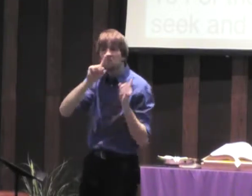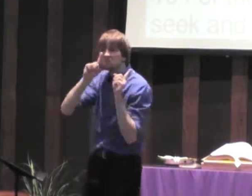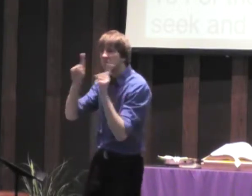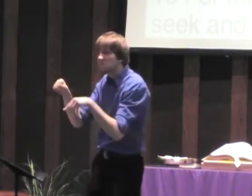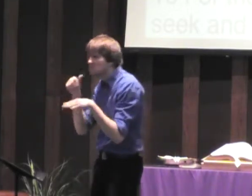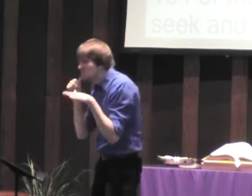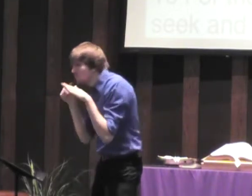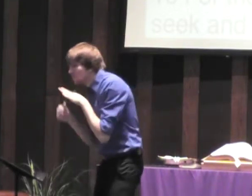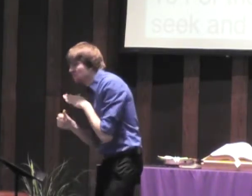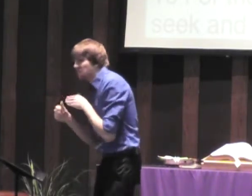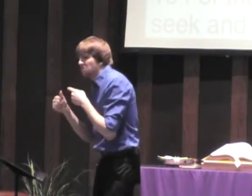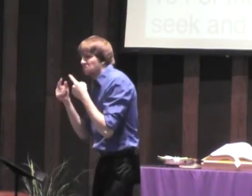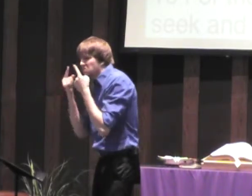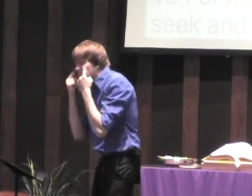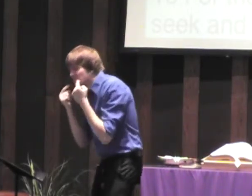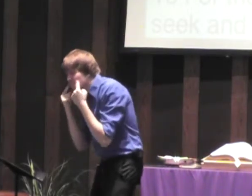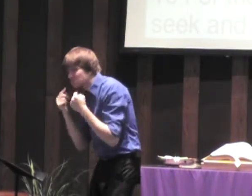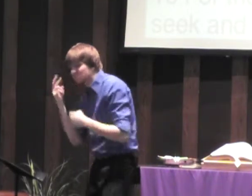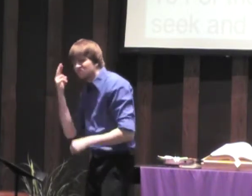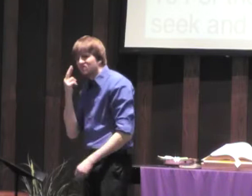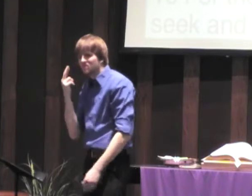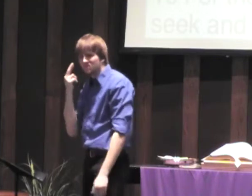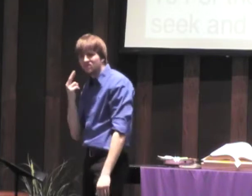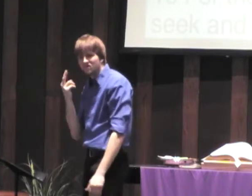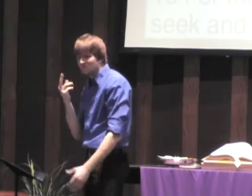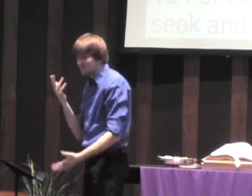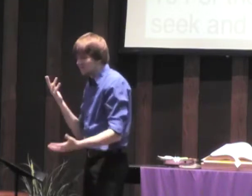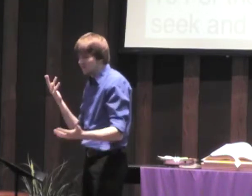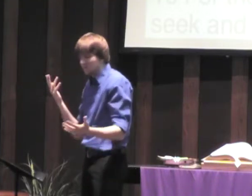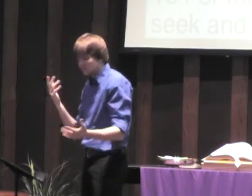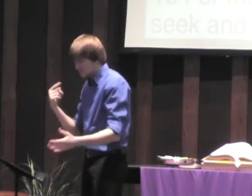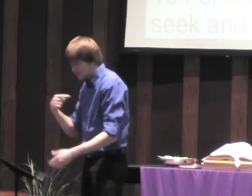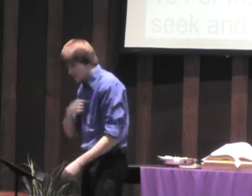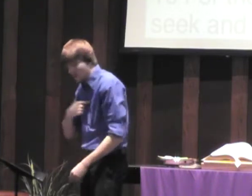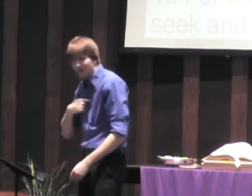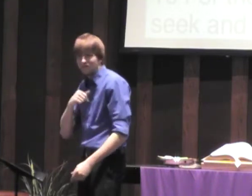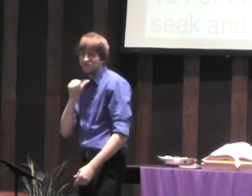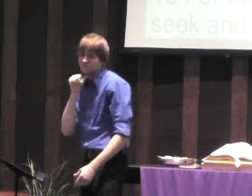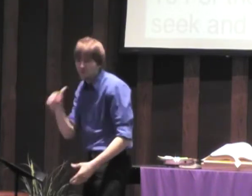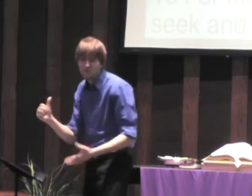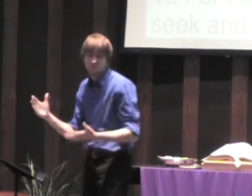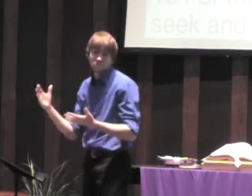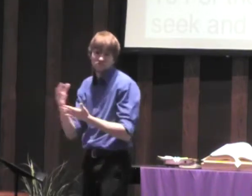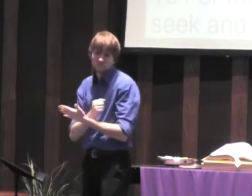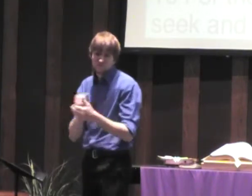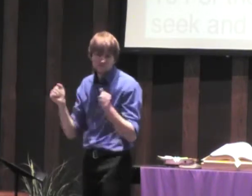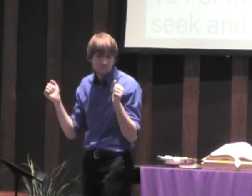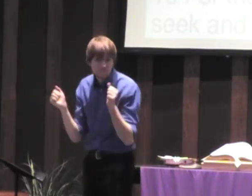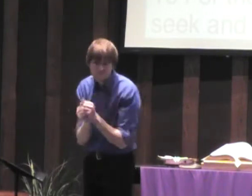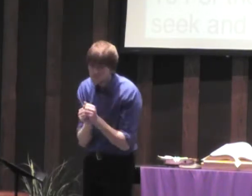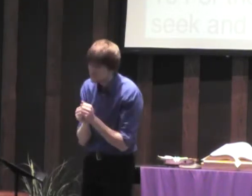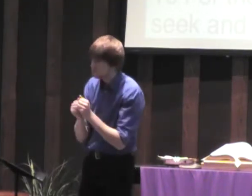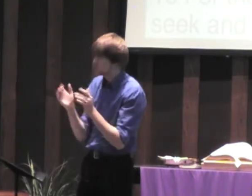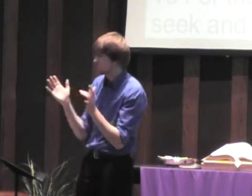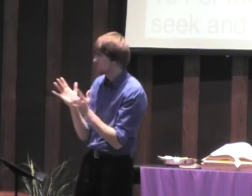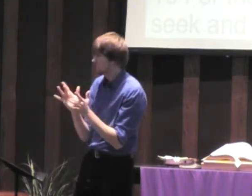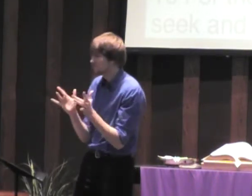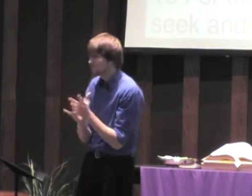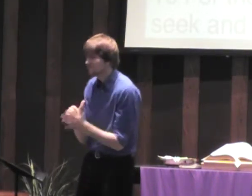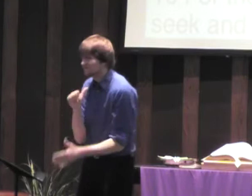instead of going to my house, I probably would have went and hid and cried, realizing that I am